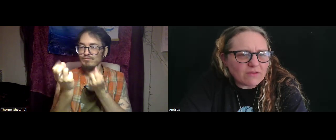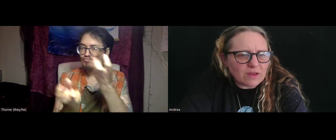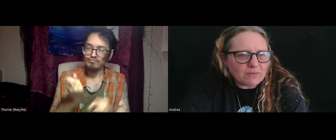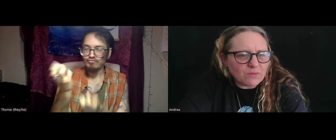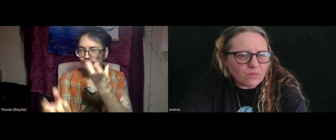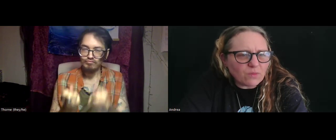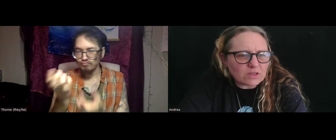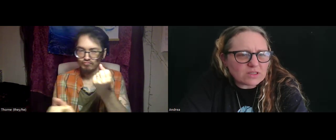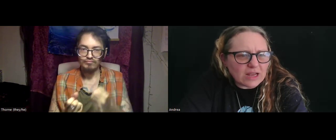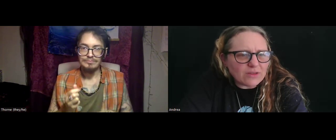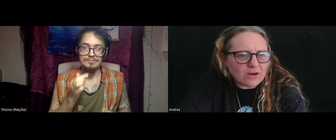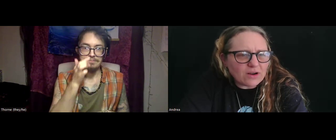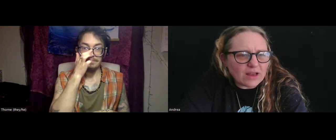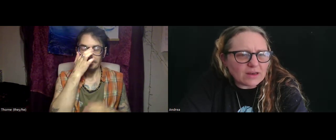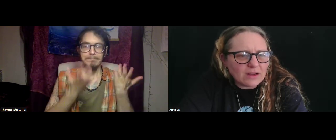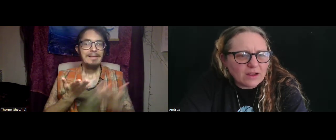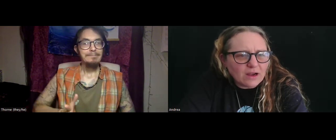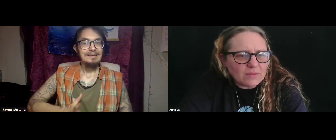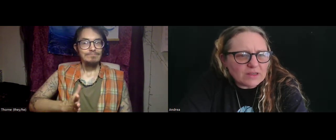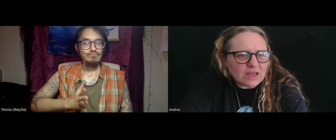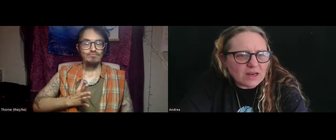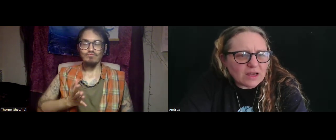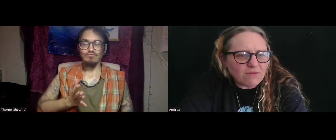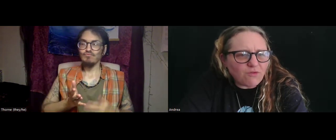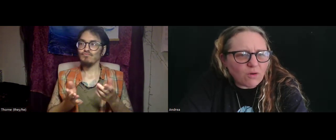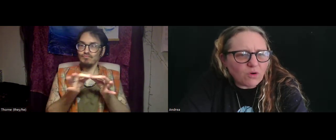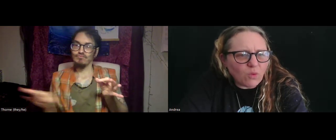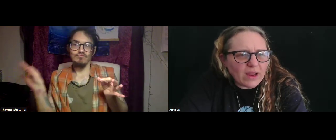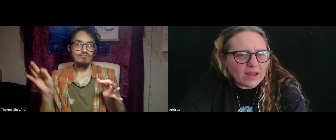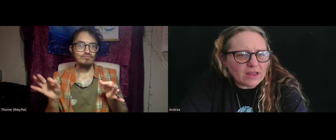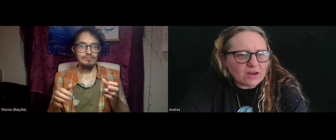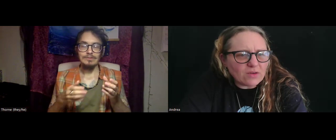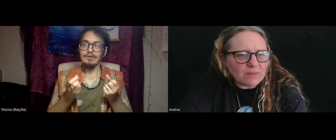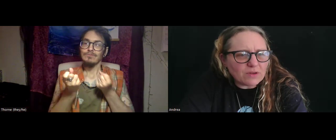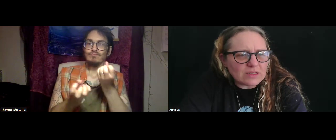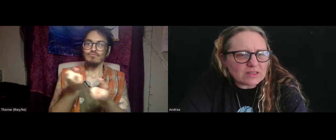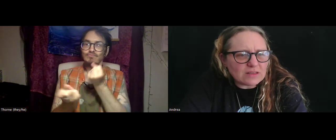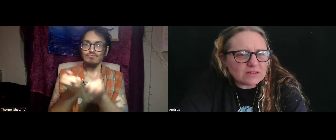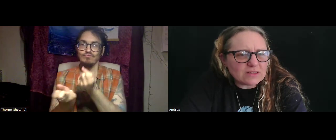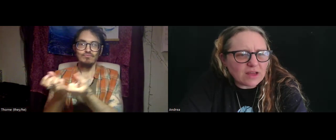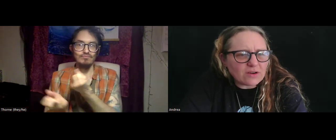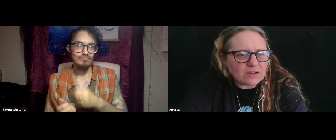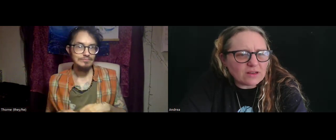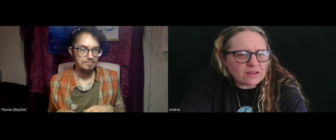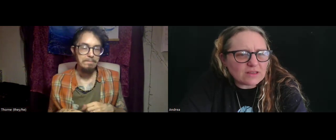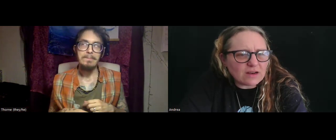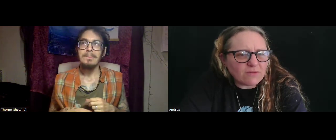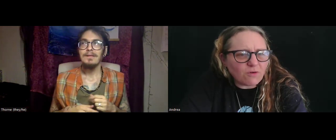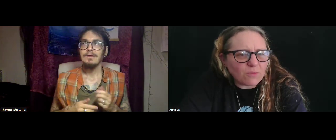everything works together. And they sign a kind of formal way, and they put these sentences together and they sign in a formal